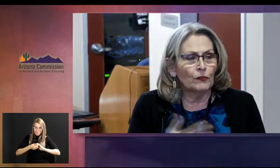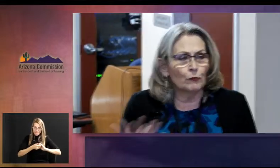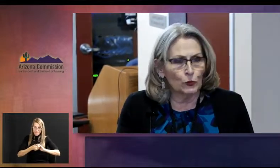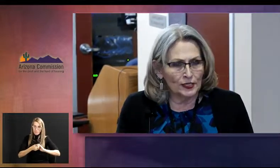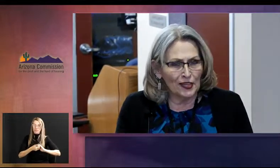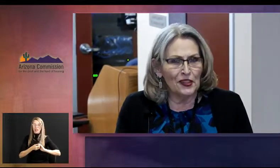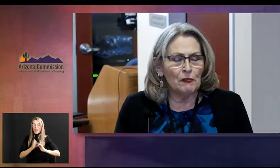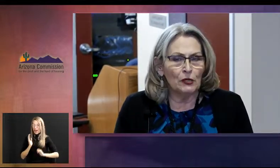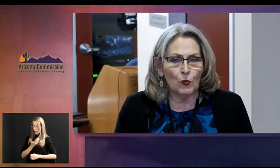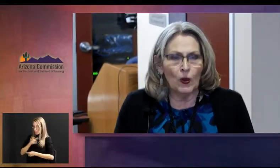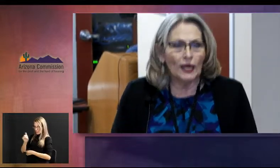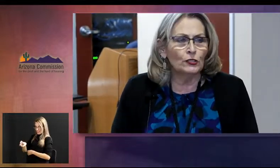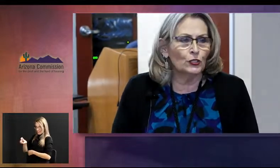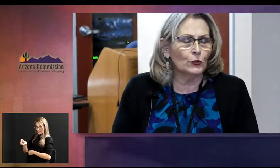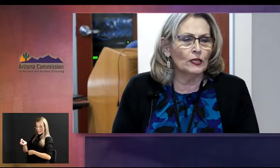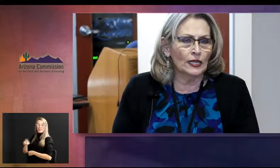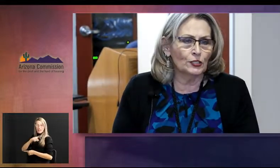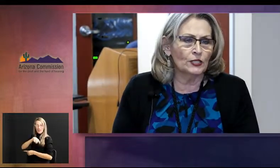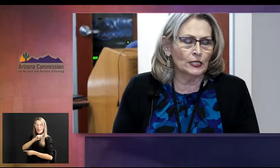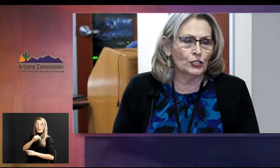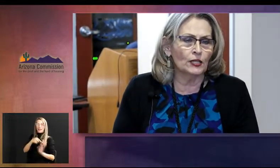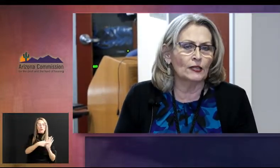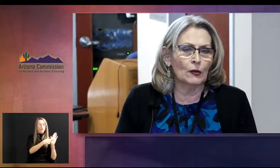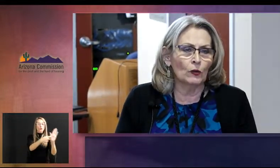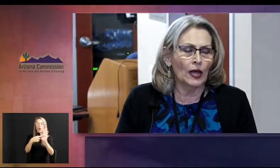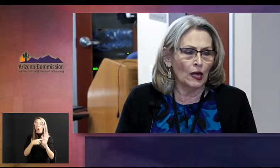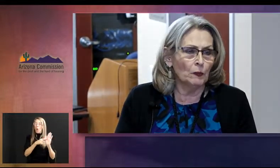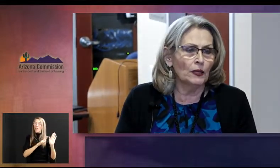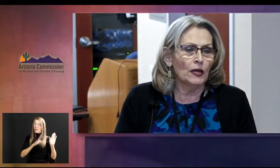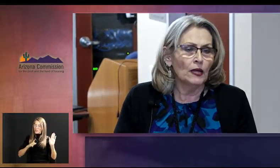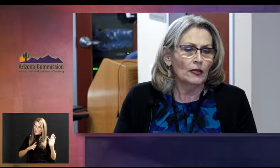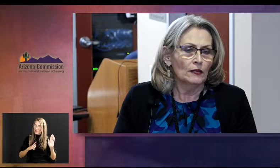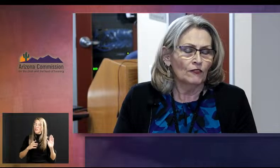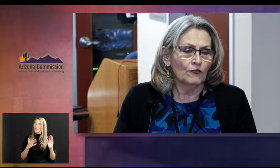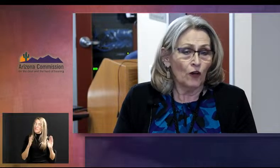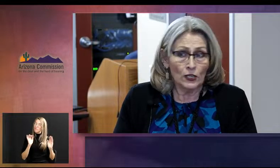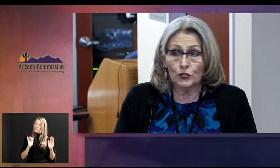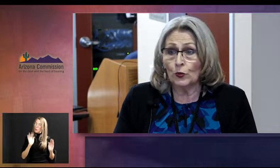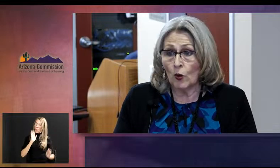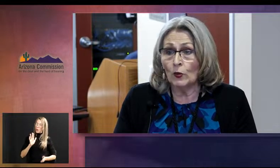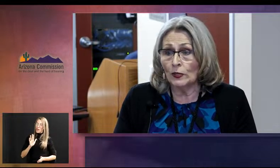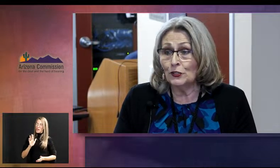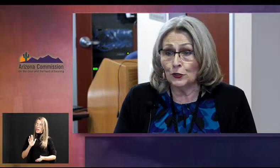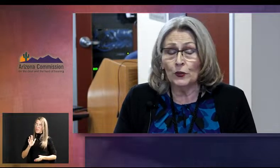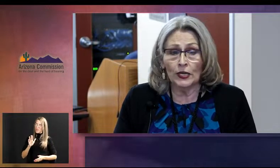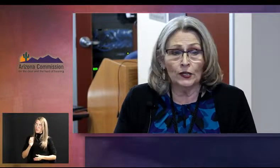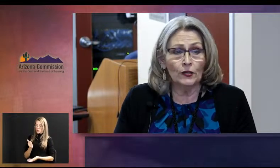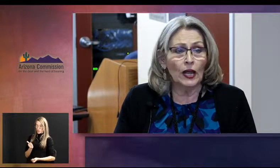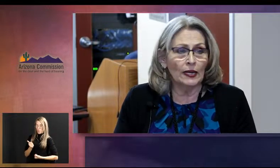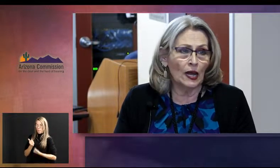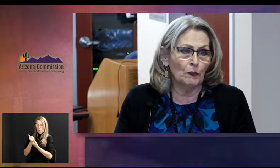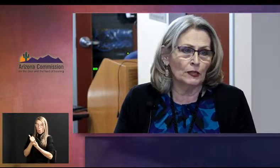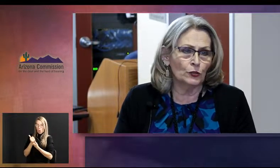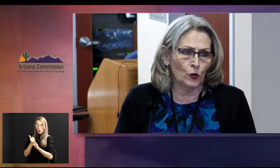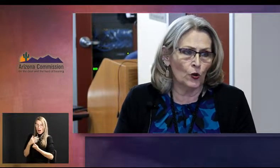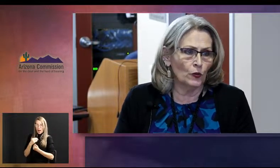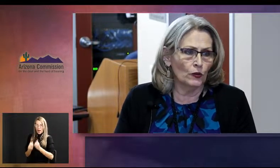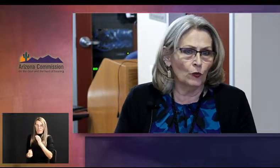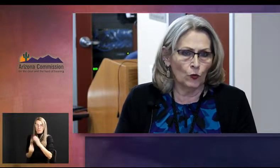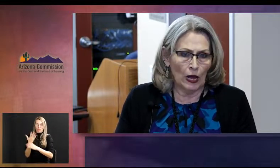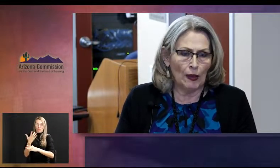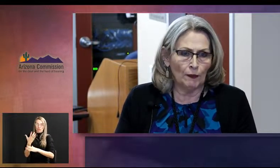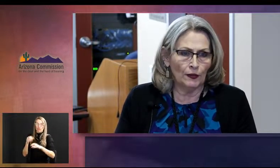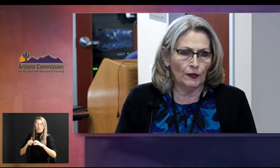and present them in a way to the legislation that will help foster what we do here and help us